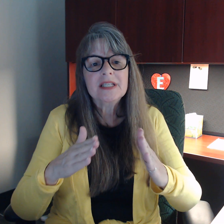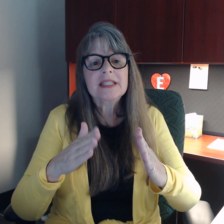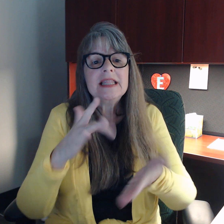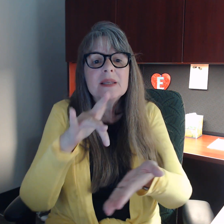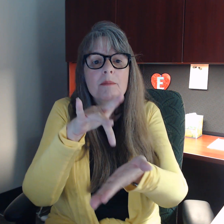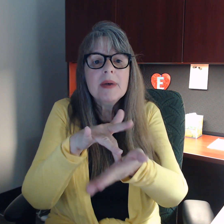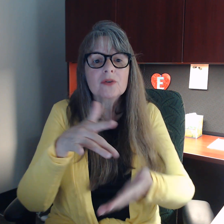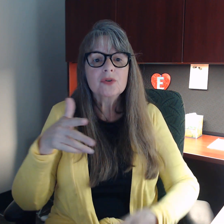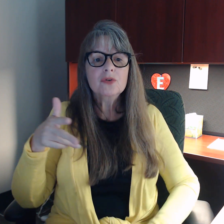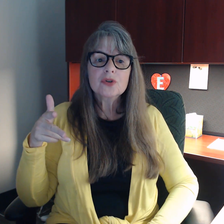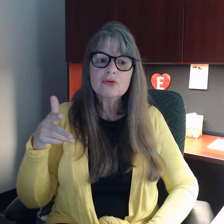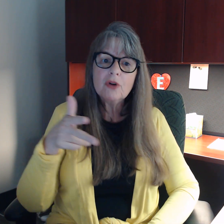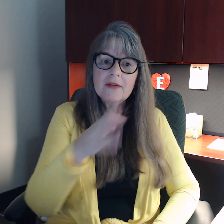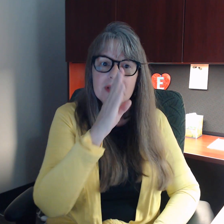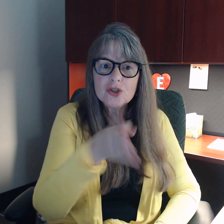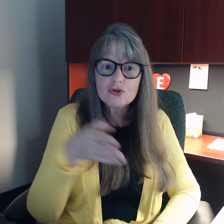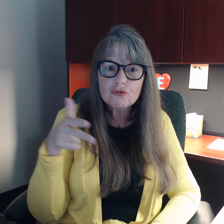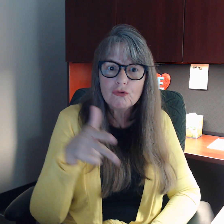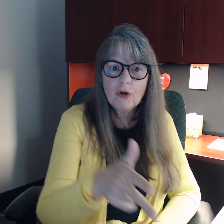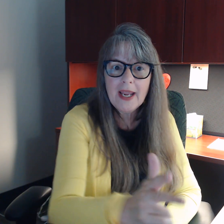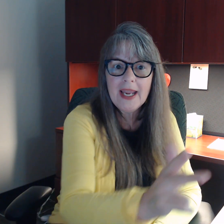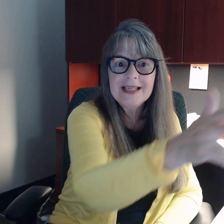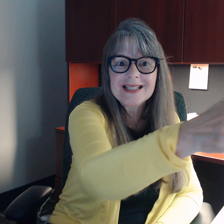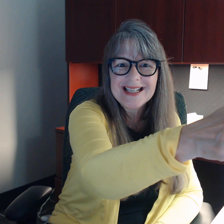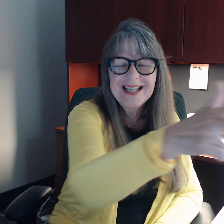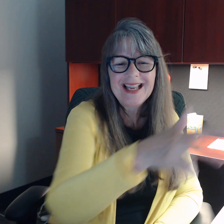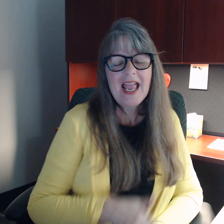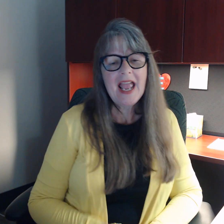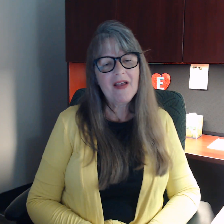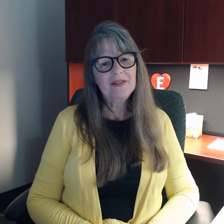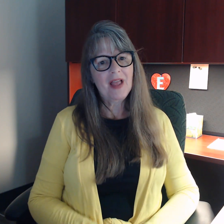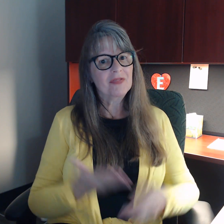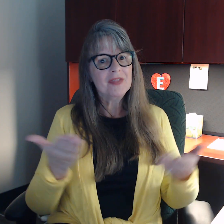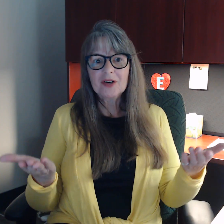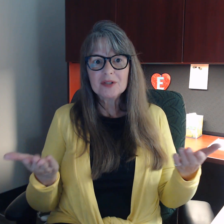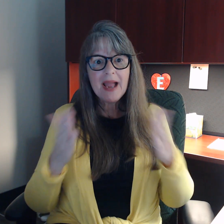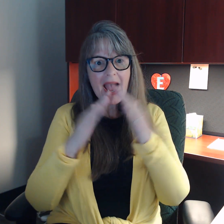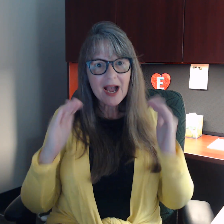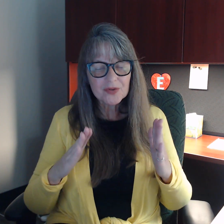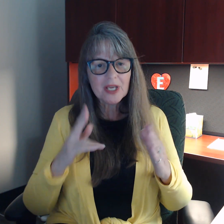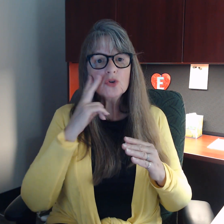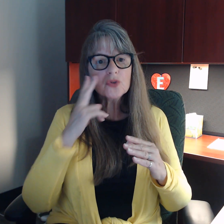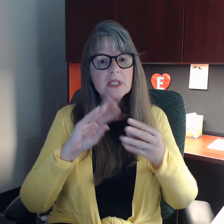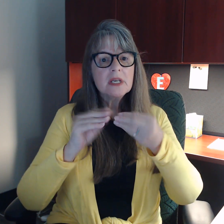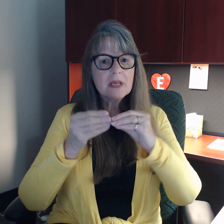in the middle, so you're just driving straight. And then there's my house, and you'll see the